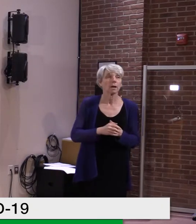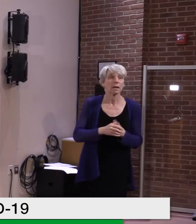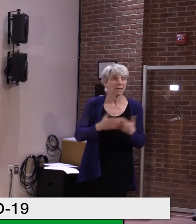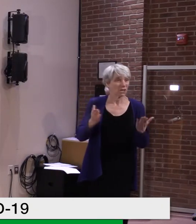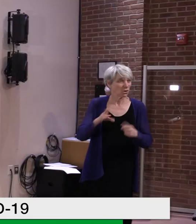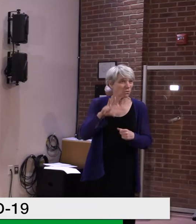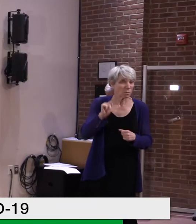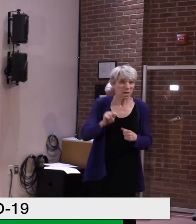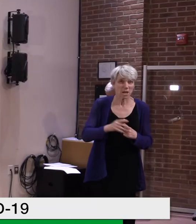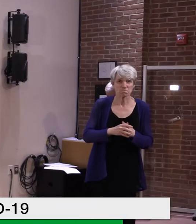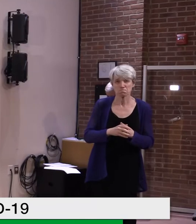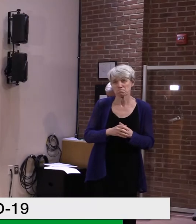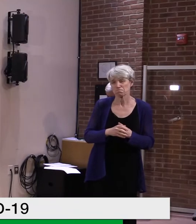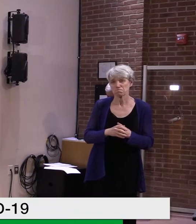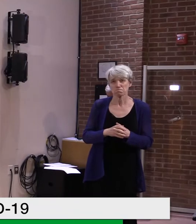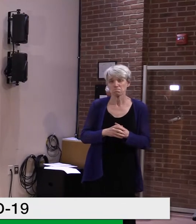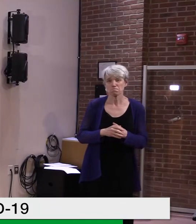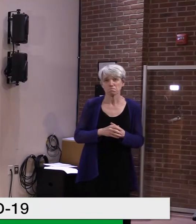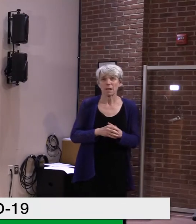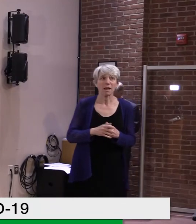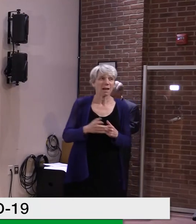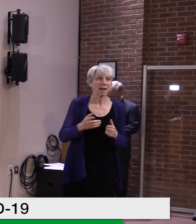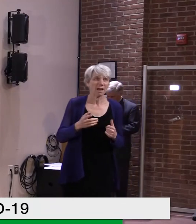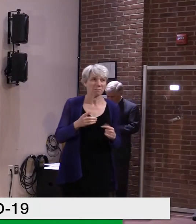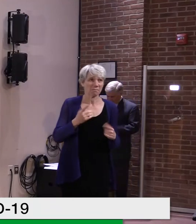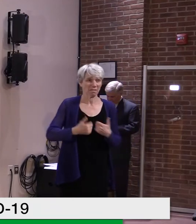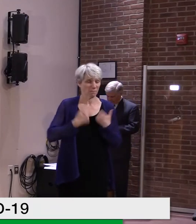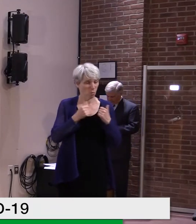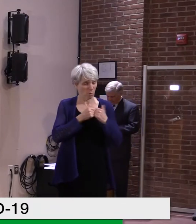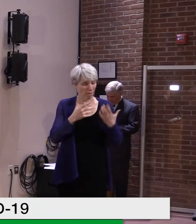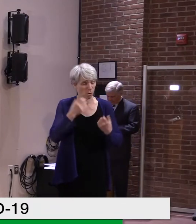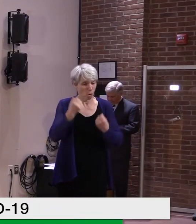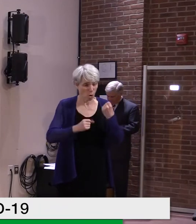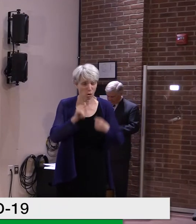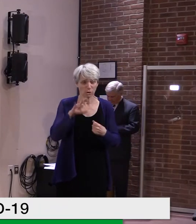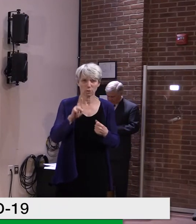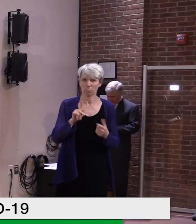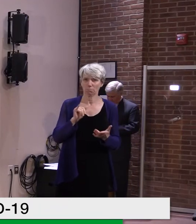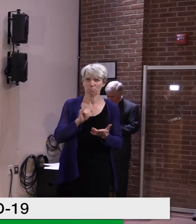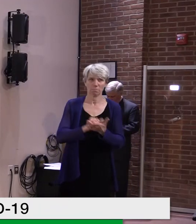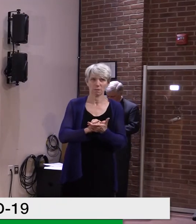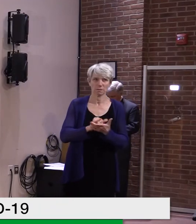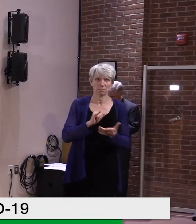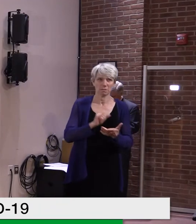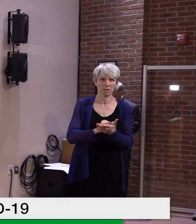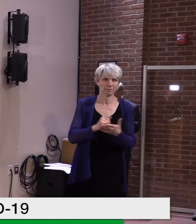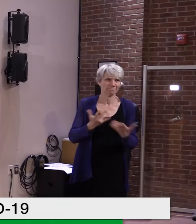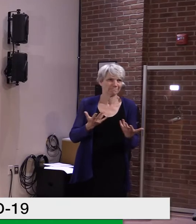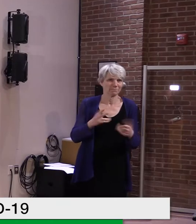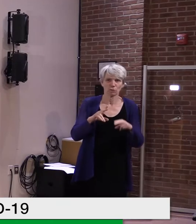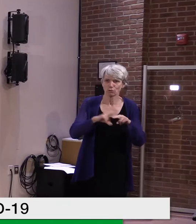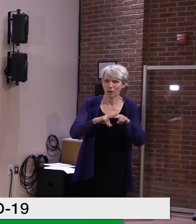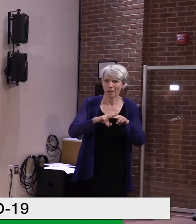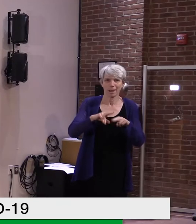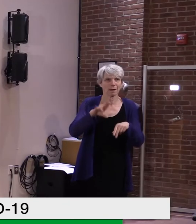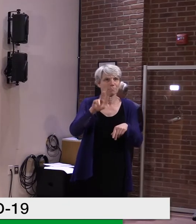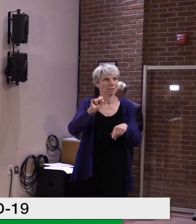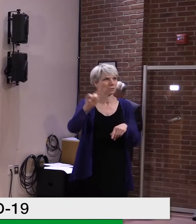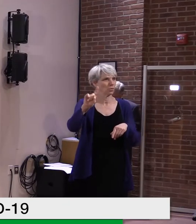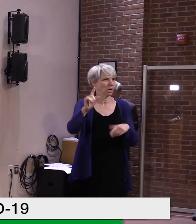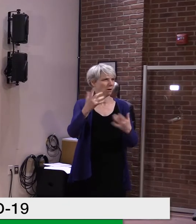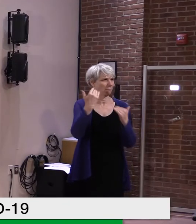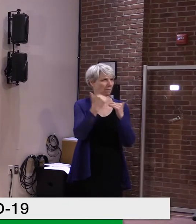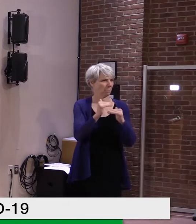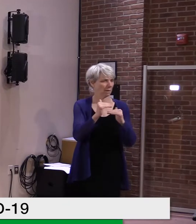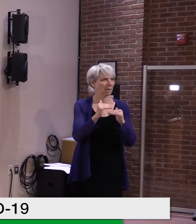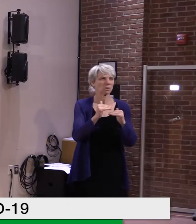Vermont, the need for a vehicle. I think we're still going to have that. And but I think the electric vehicles are the answer.